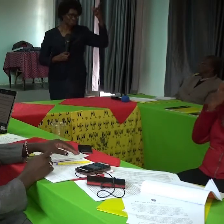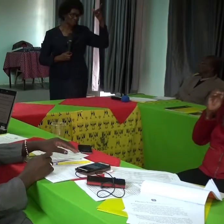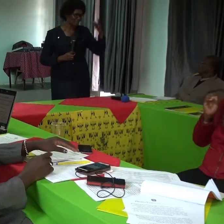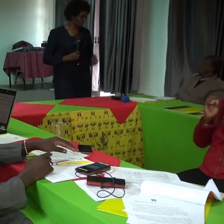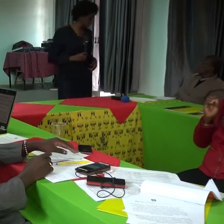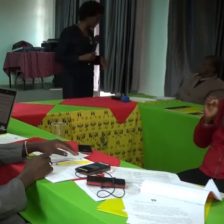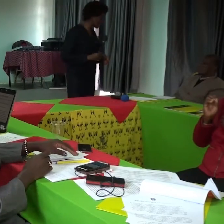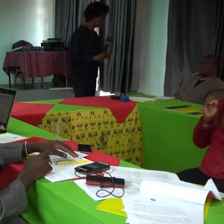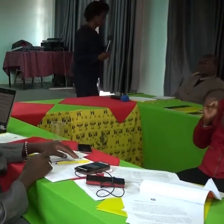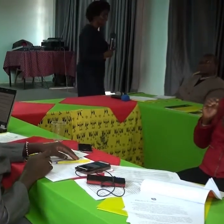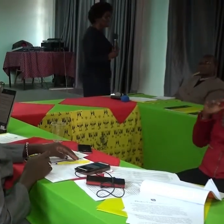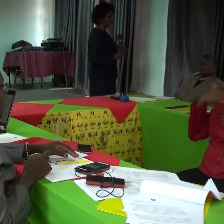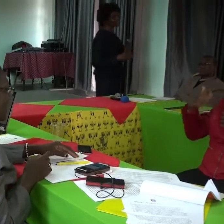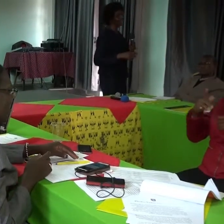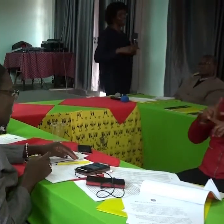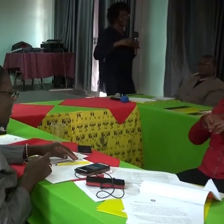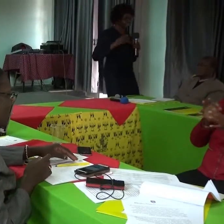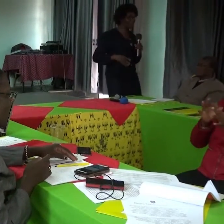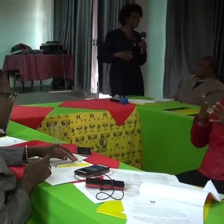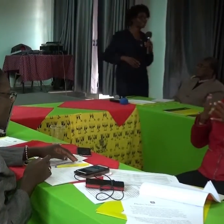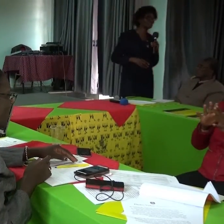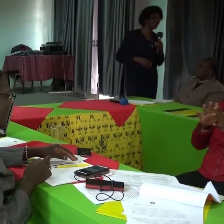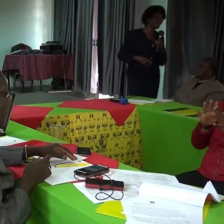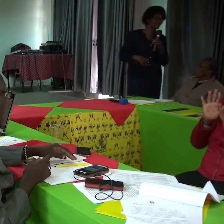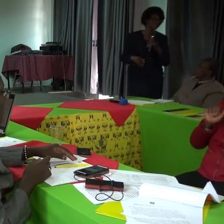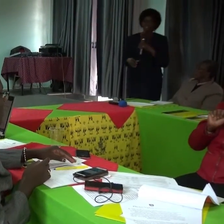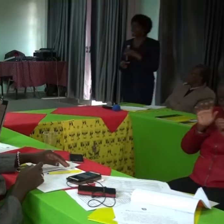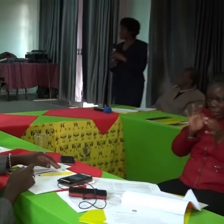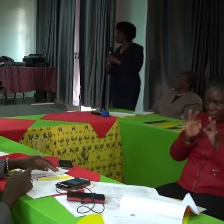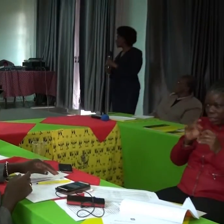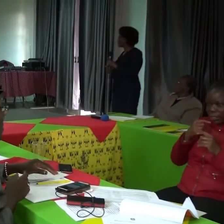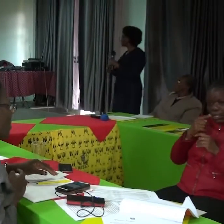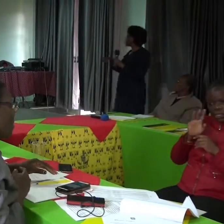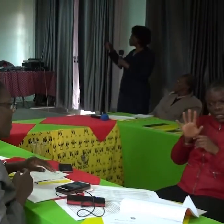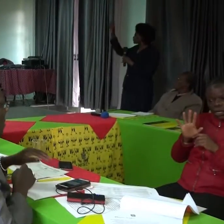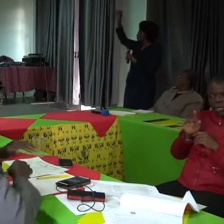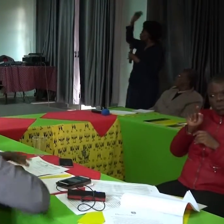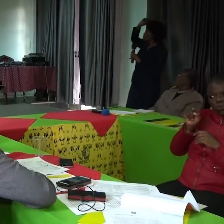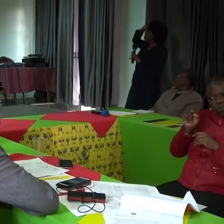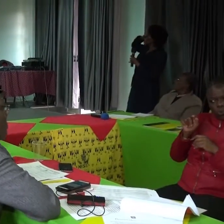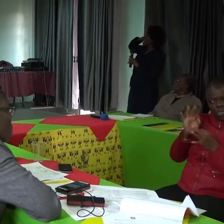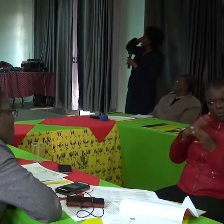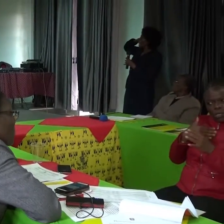us to the impact. So we shall have that established before we launch that program.